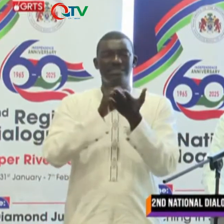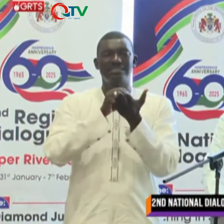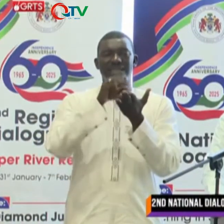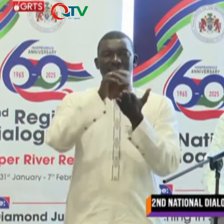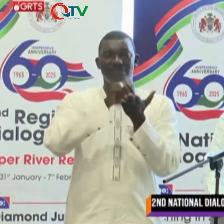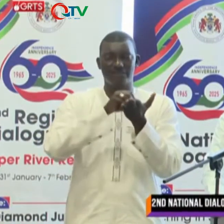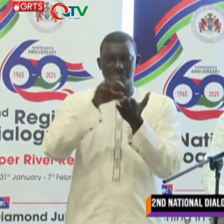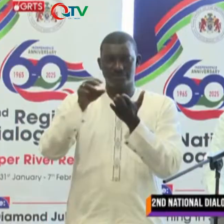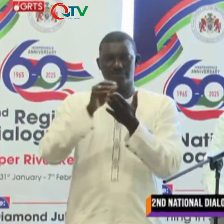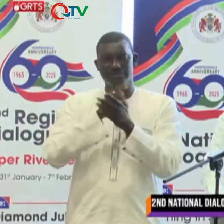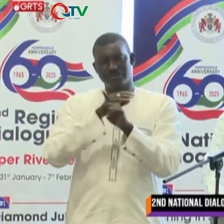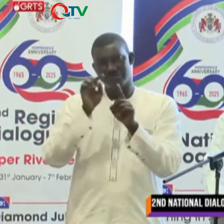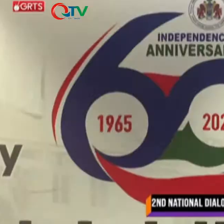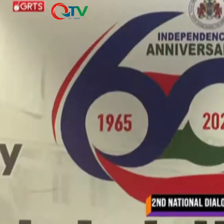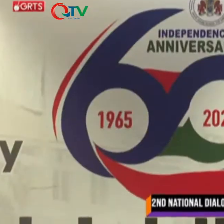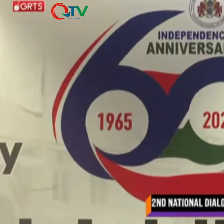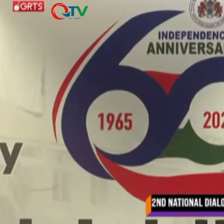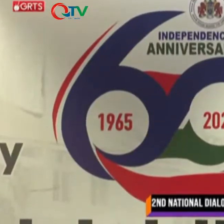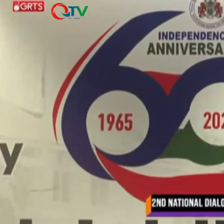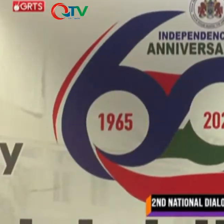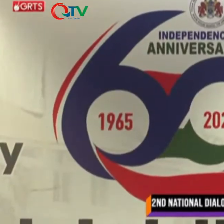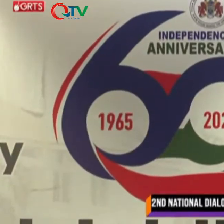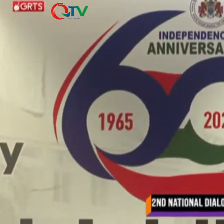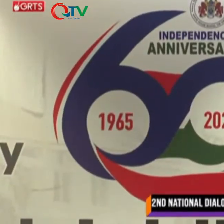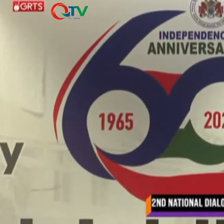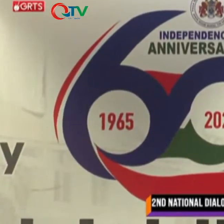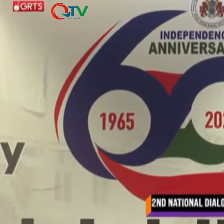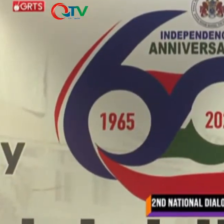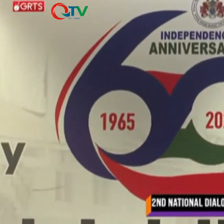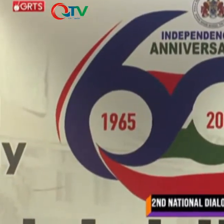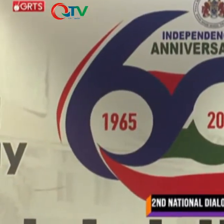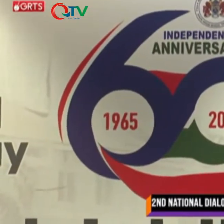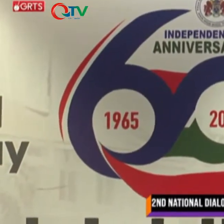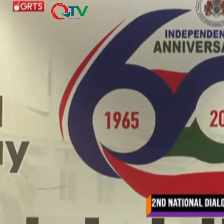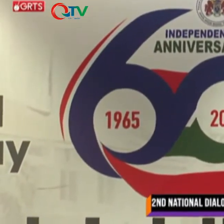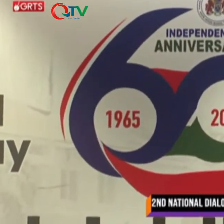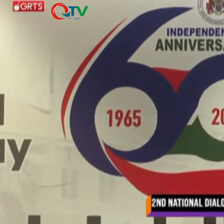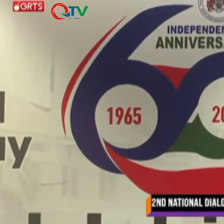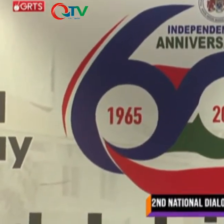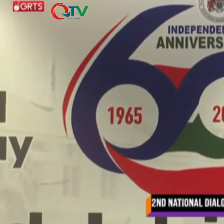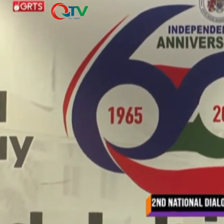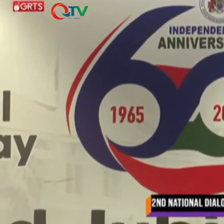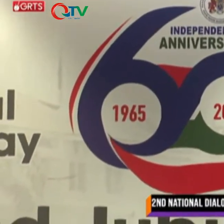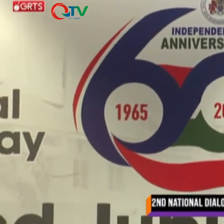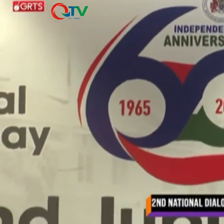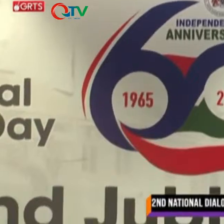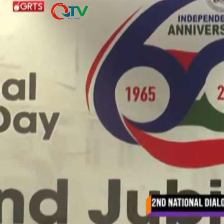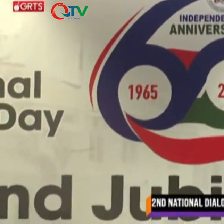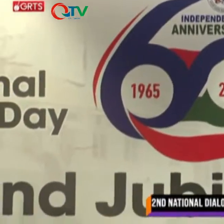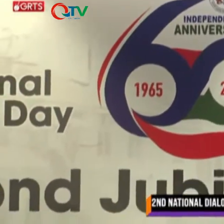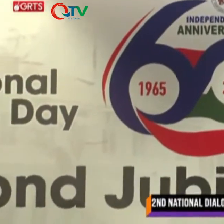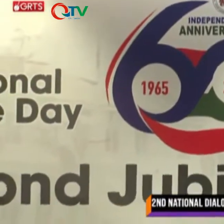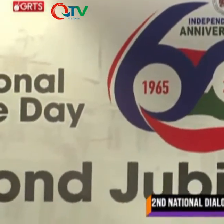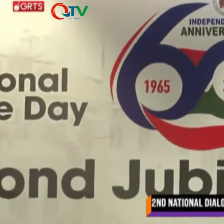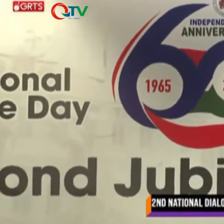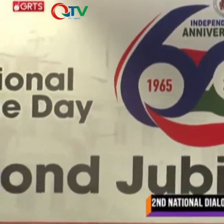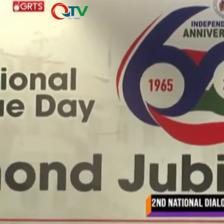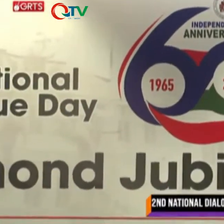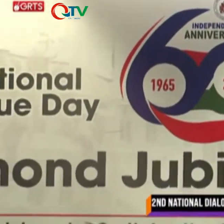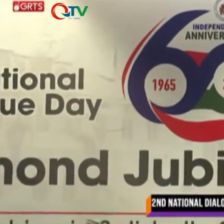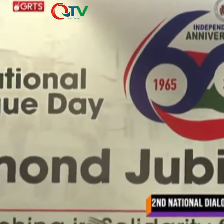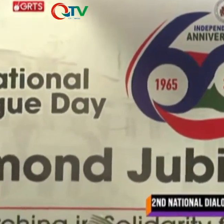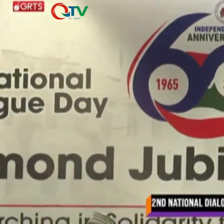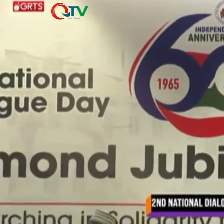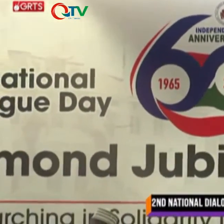backgrounds, skills, knowledge, fortitude, perspectives, and outlook. The differences